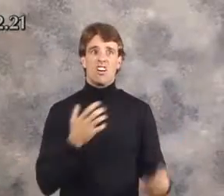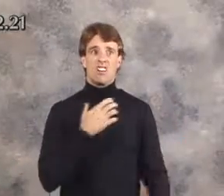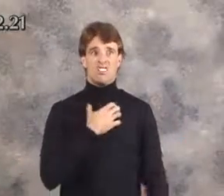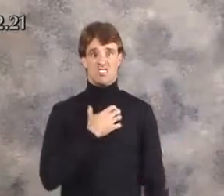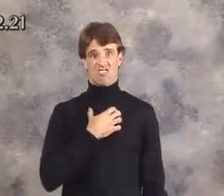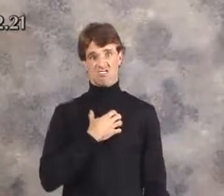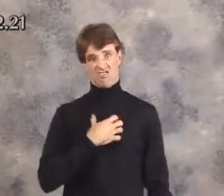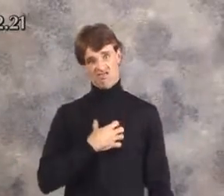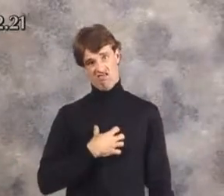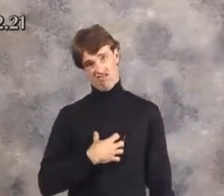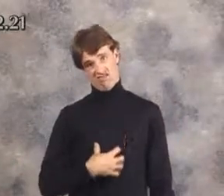she was hungry.